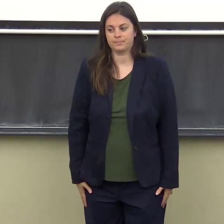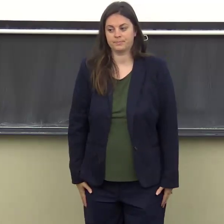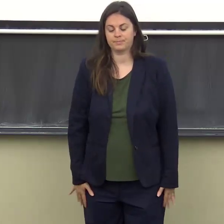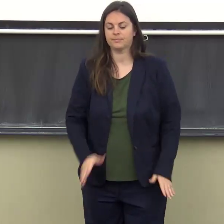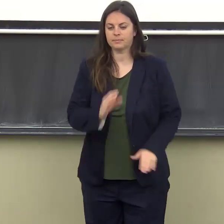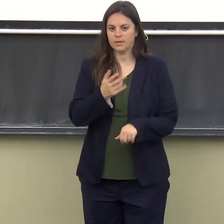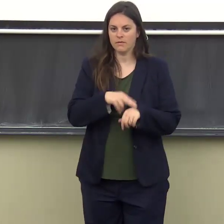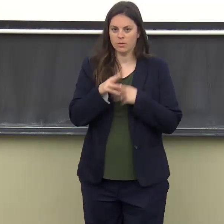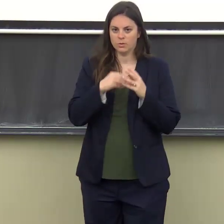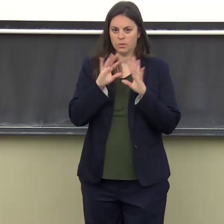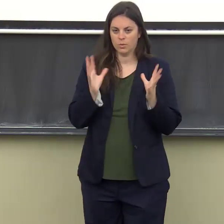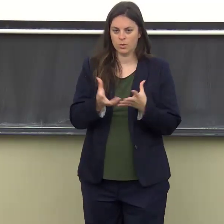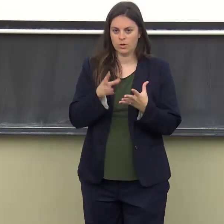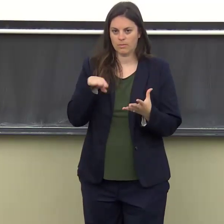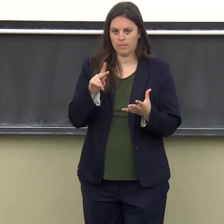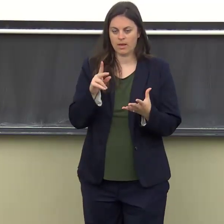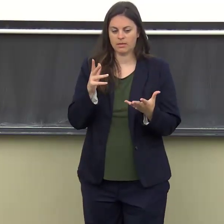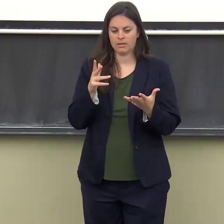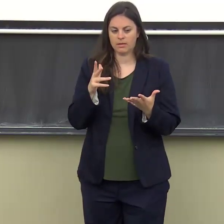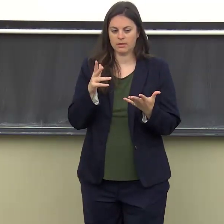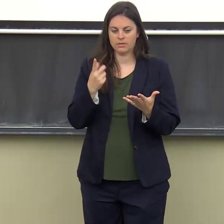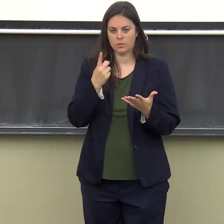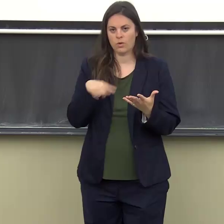And of course, the World Bank is one of those